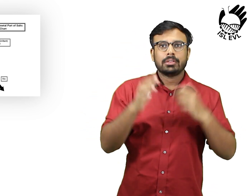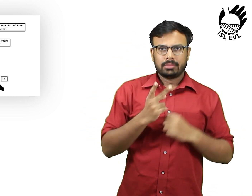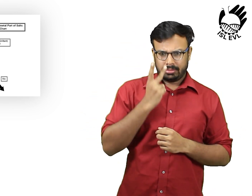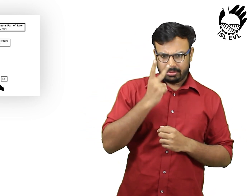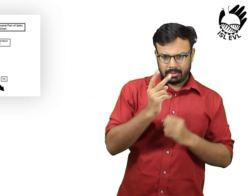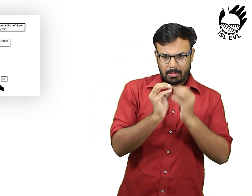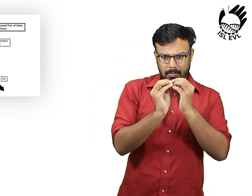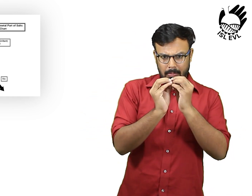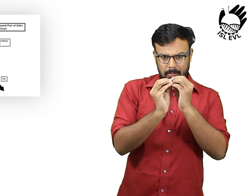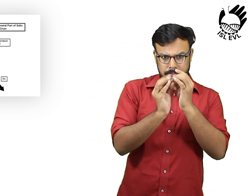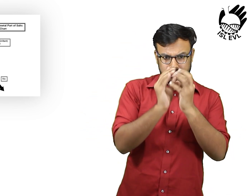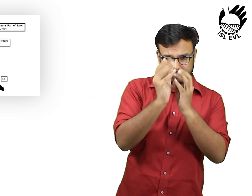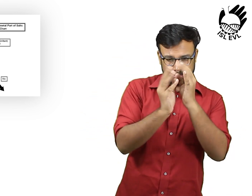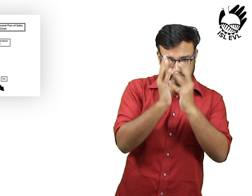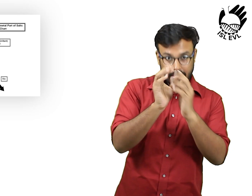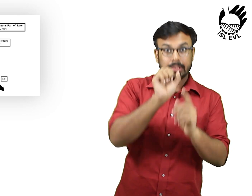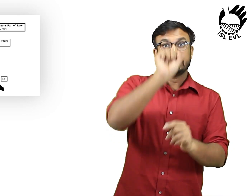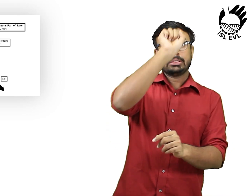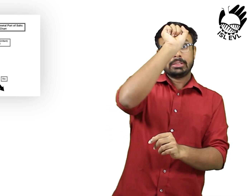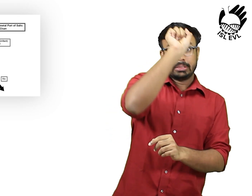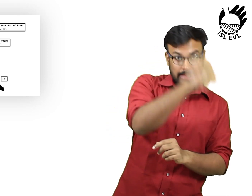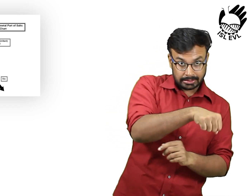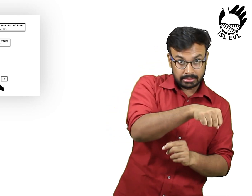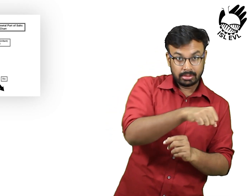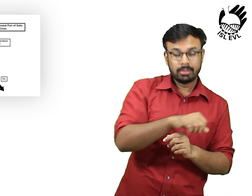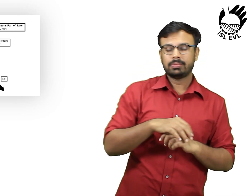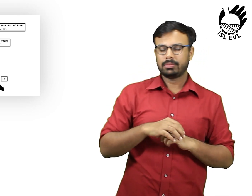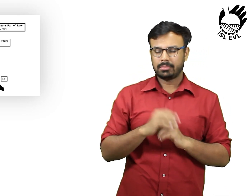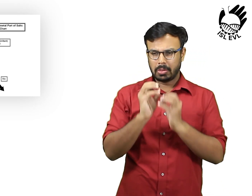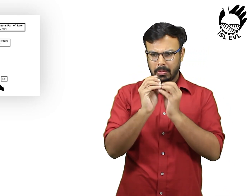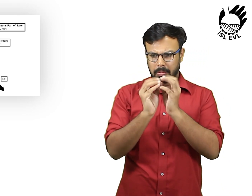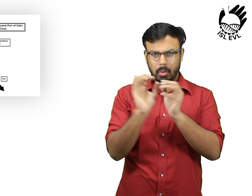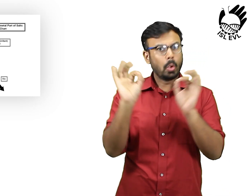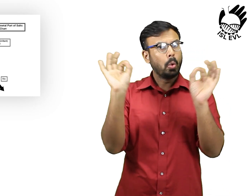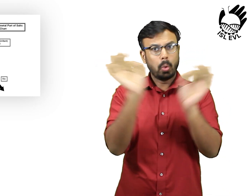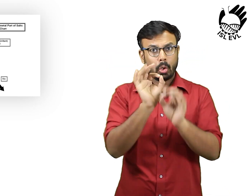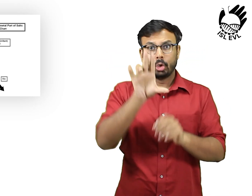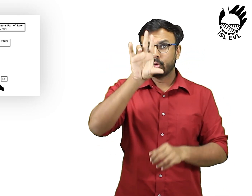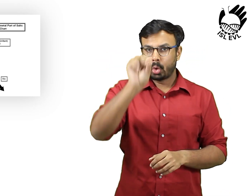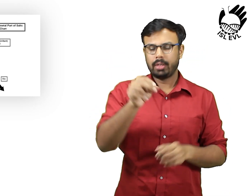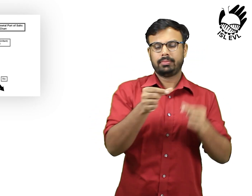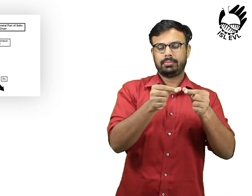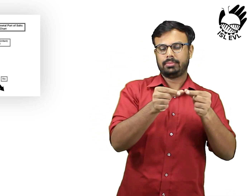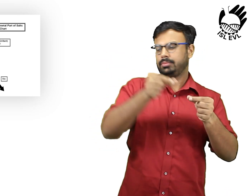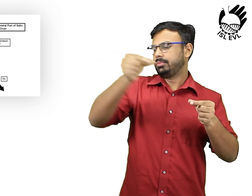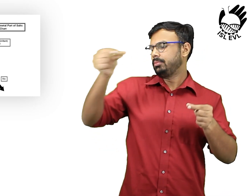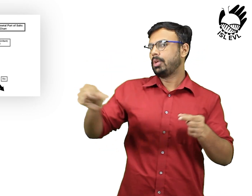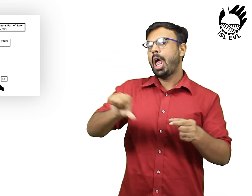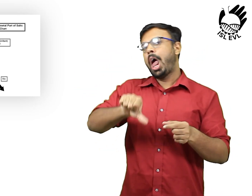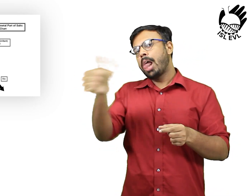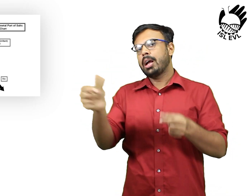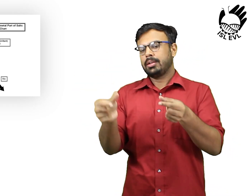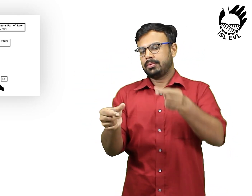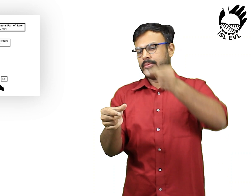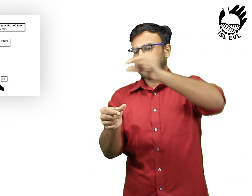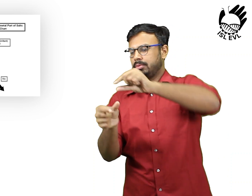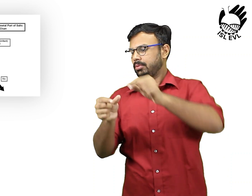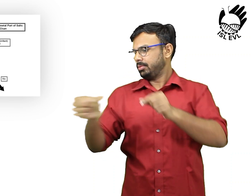Does your sample fizz? If yes, the the sample must contain carbonate as the non-metal